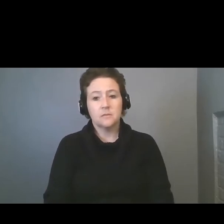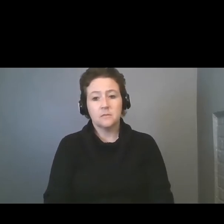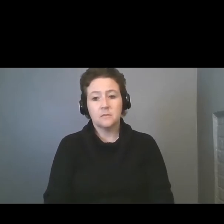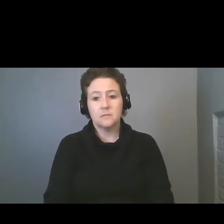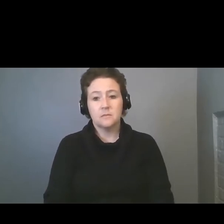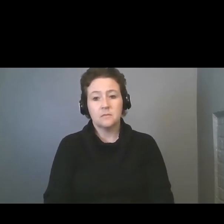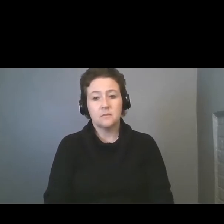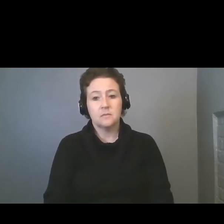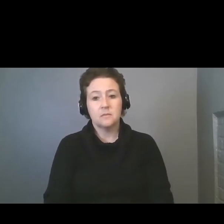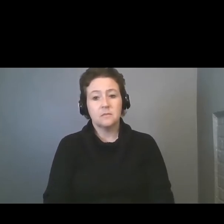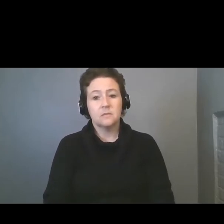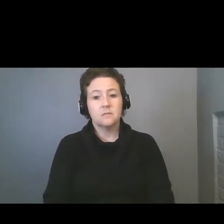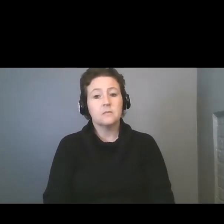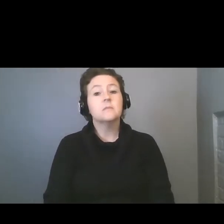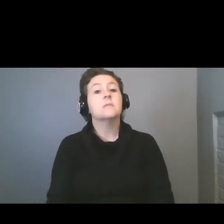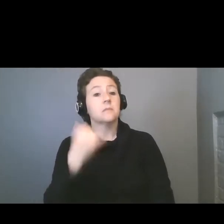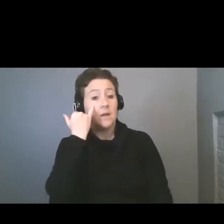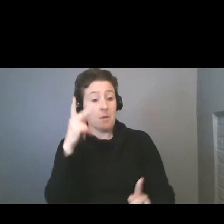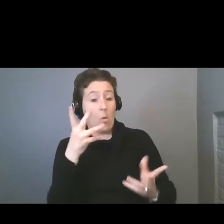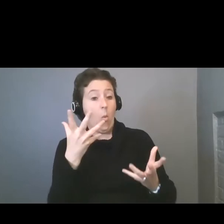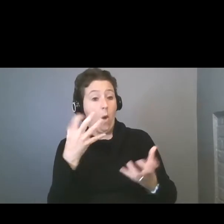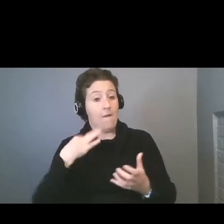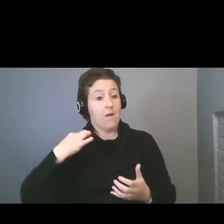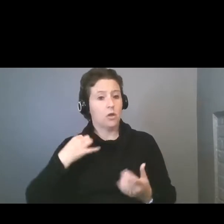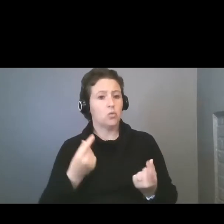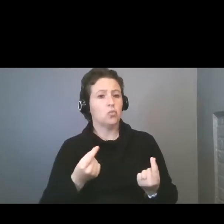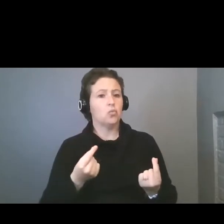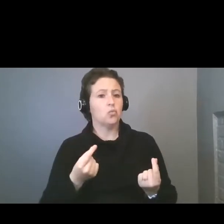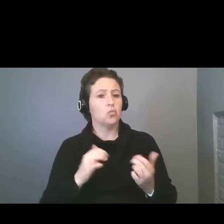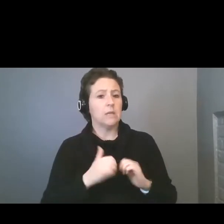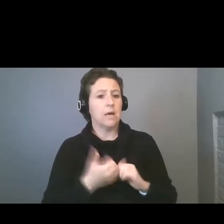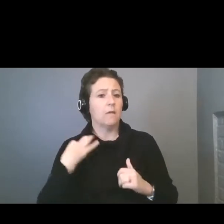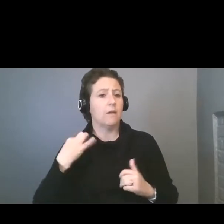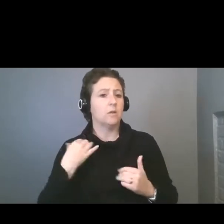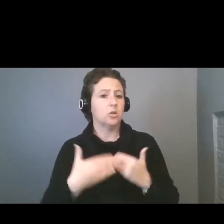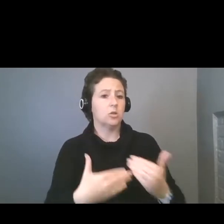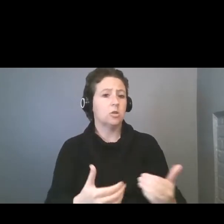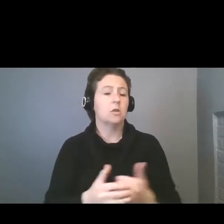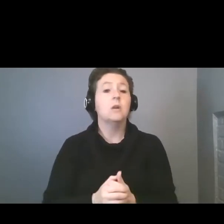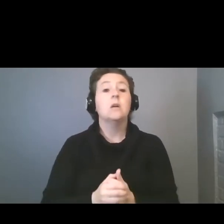If people want to volunteer, what should they do, Mike?